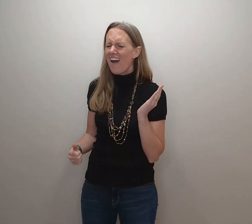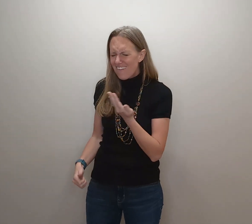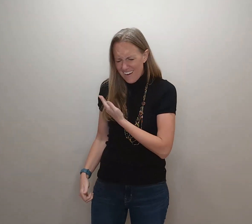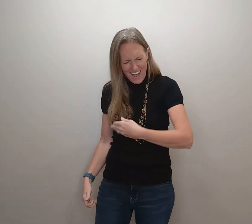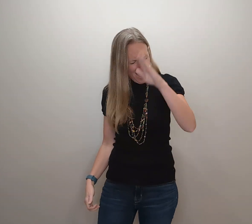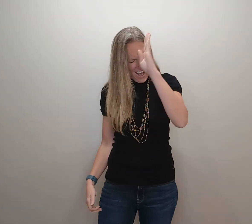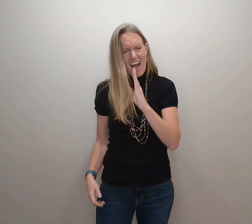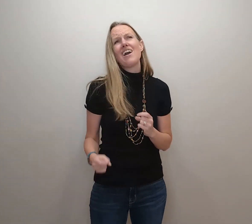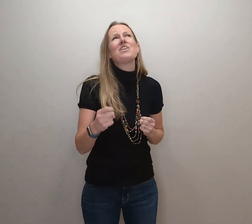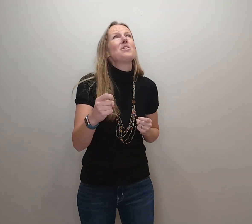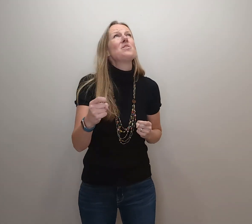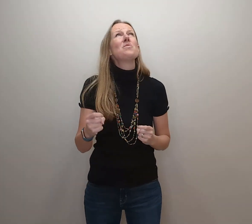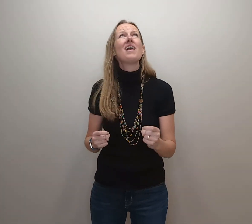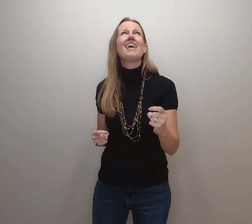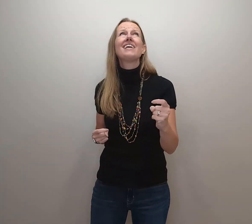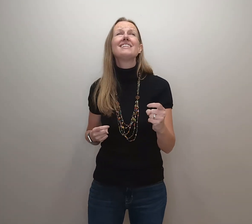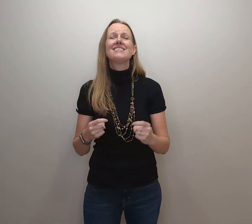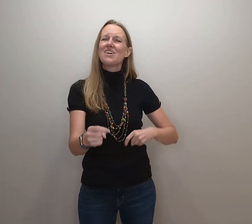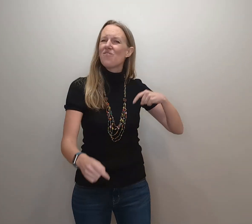our God who reigns